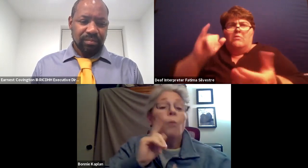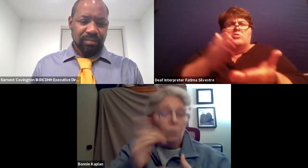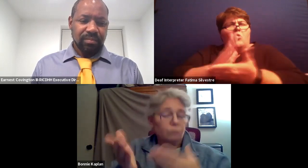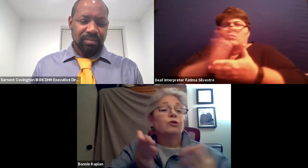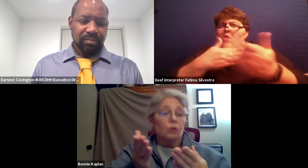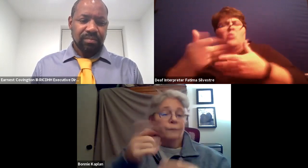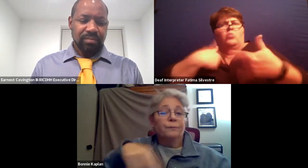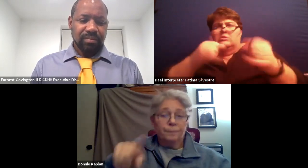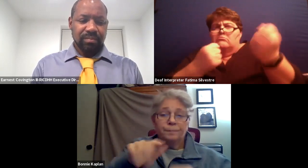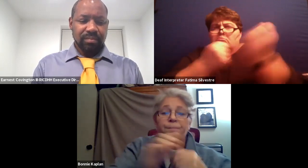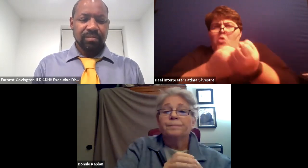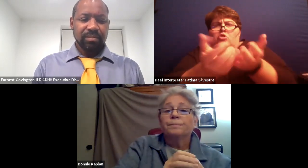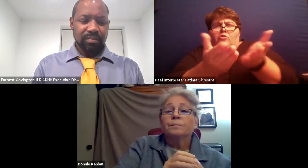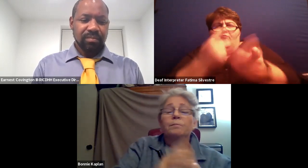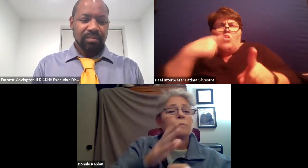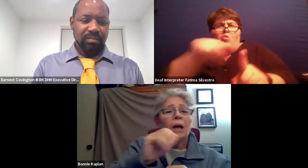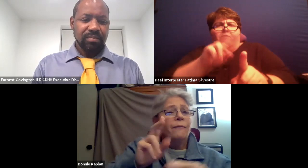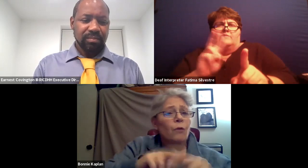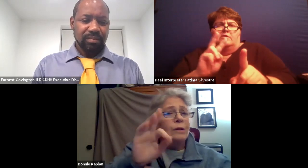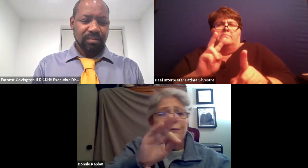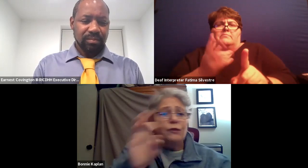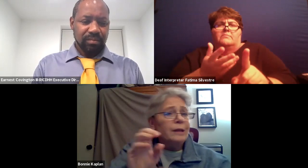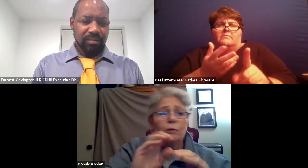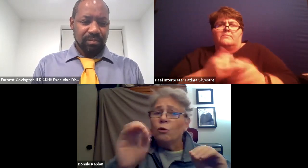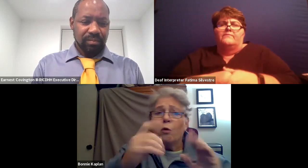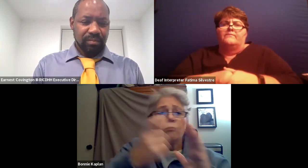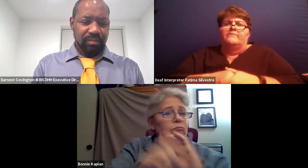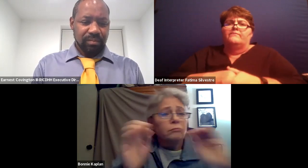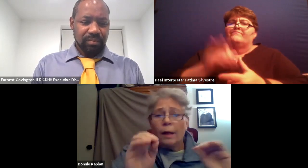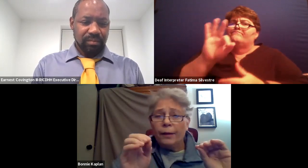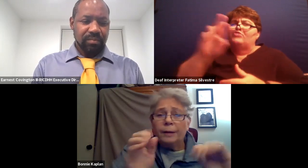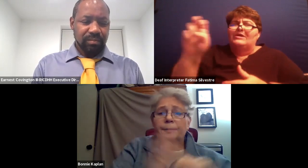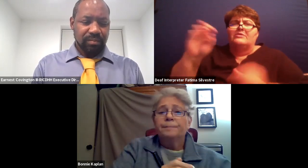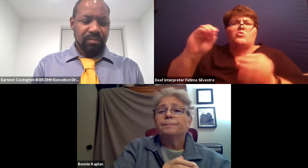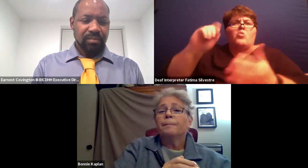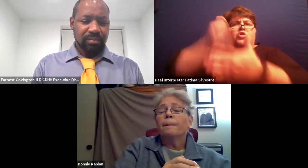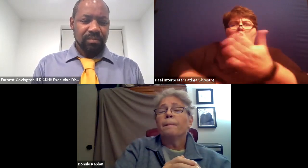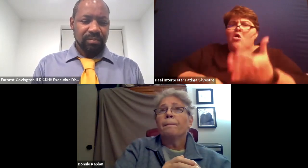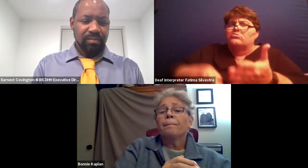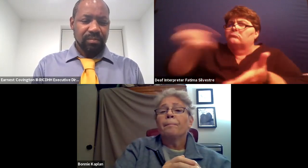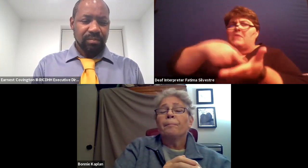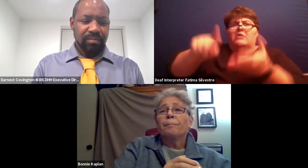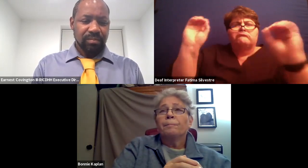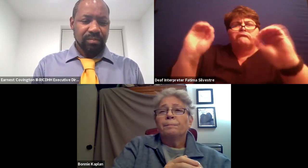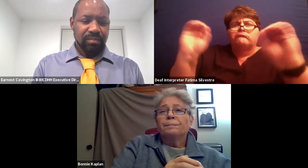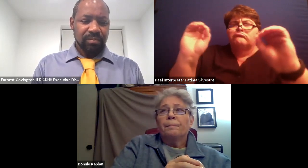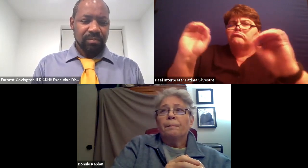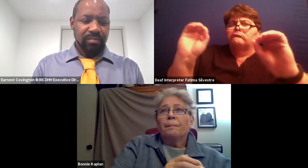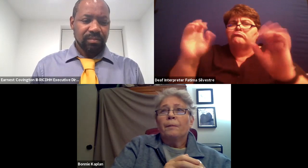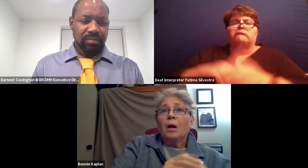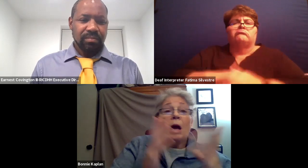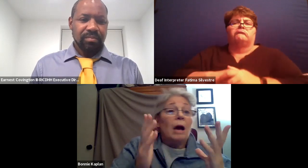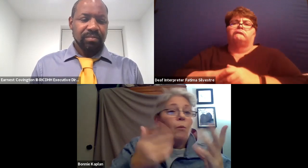Island, even if the victim doesn't live there. We serve those individuals. Our services are free. There's absolutely no